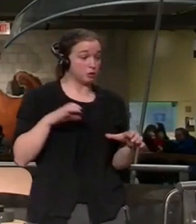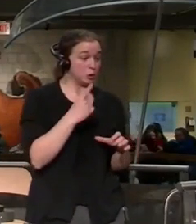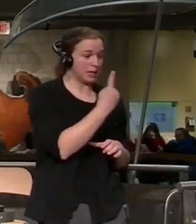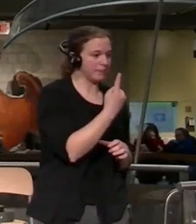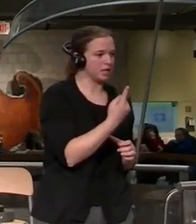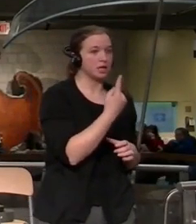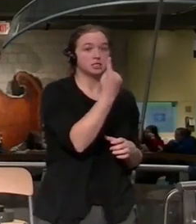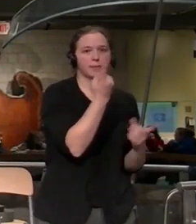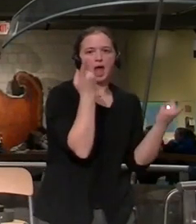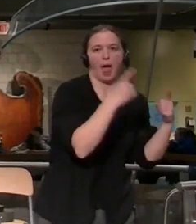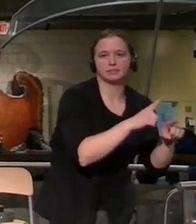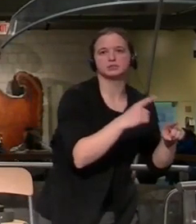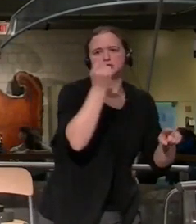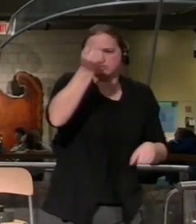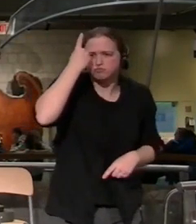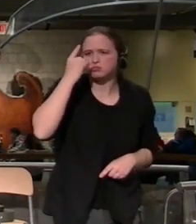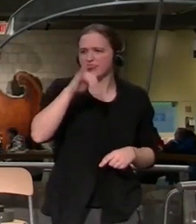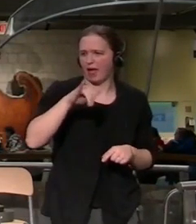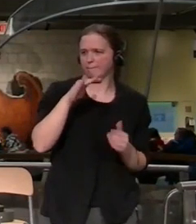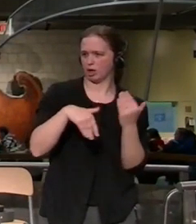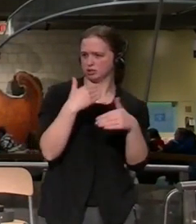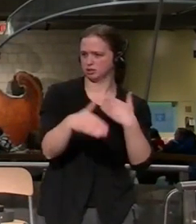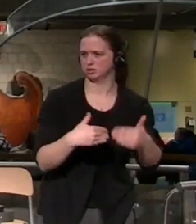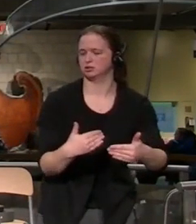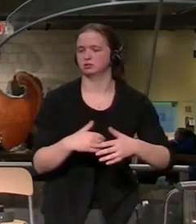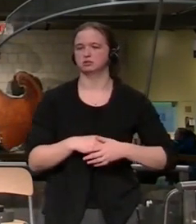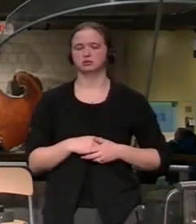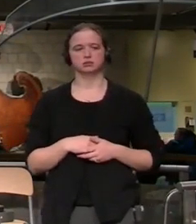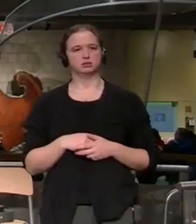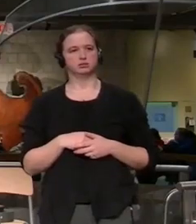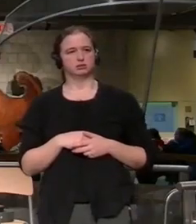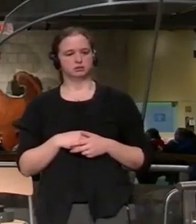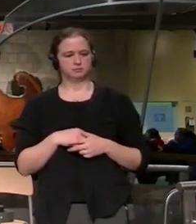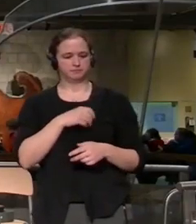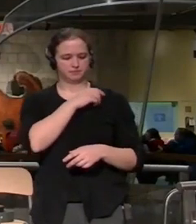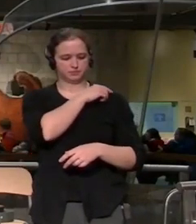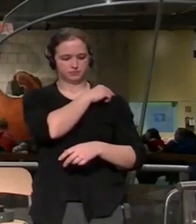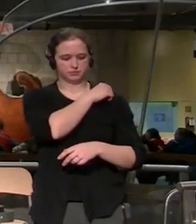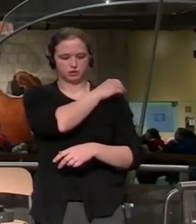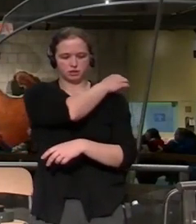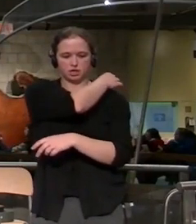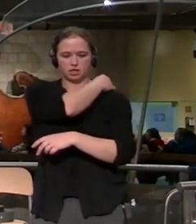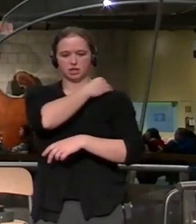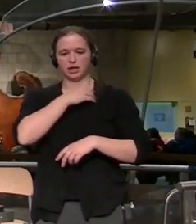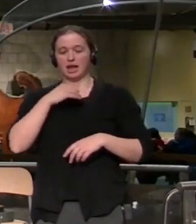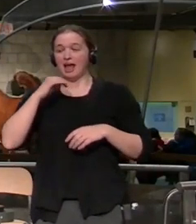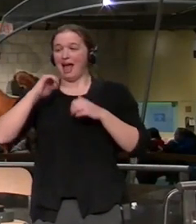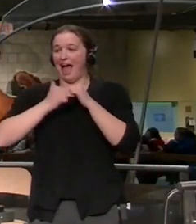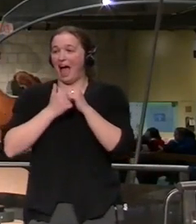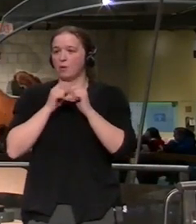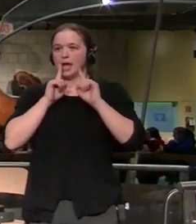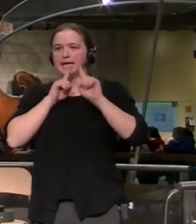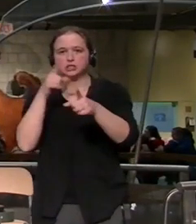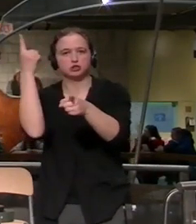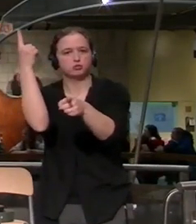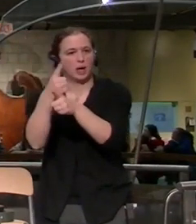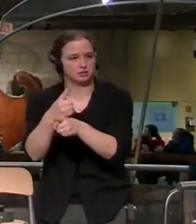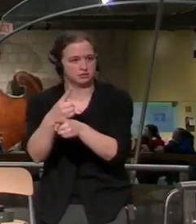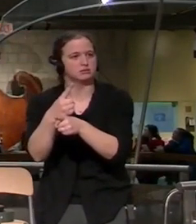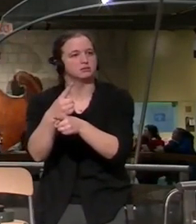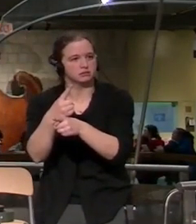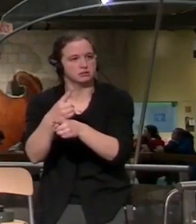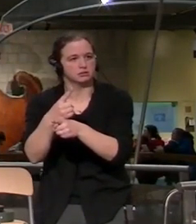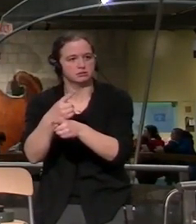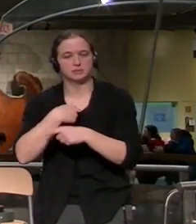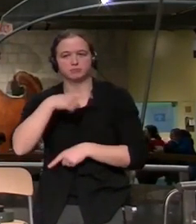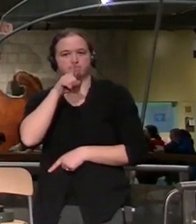cognitive control. You know the right answer to something, how do you effectively hold back the wrong answer, and decision making, because that is the